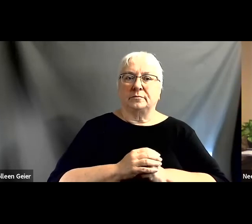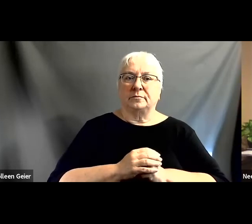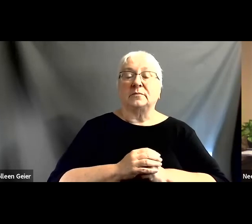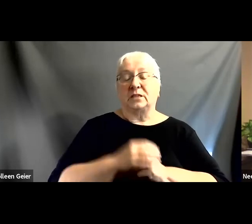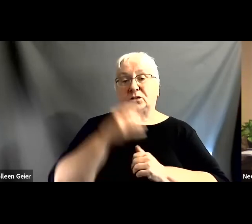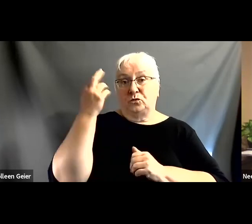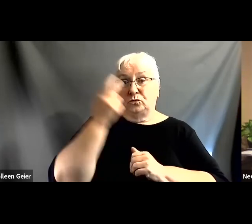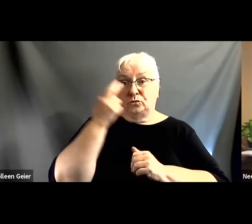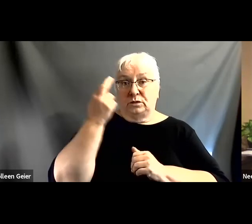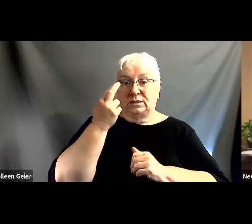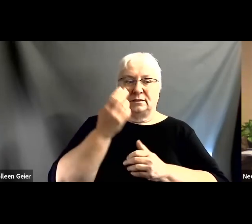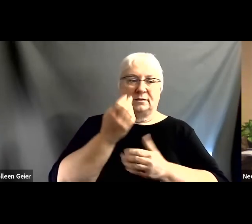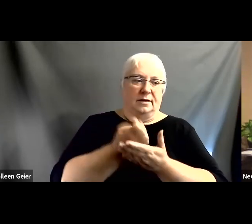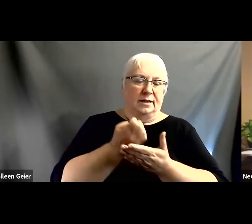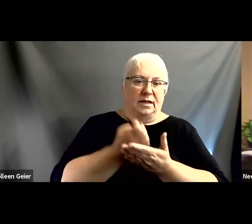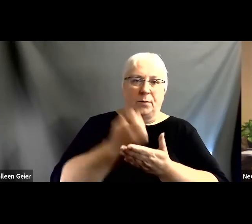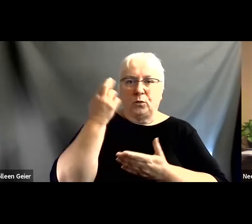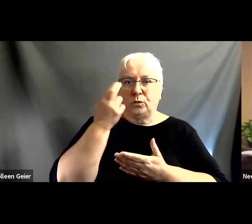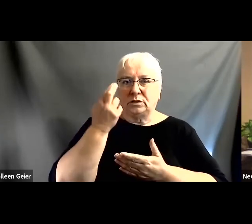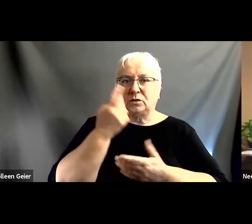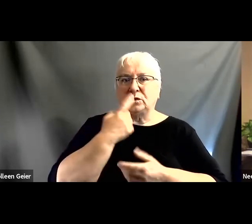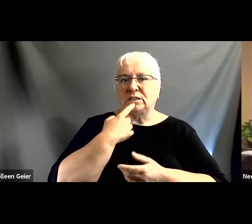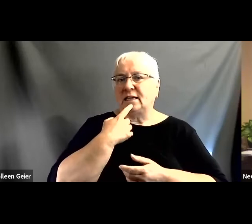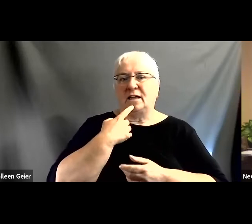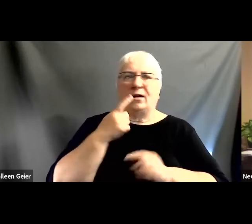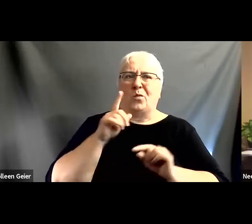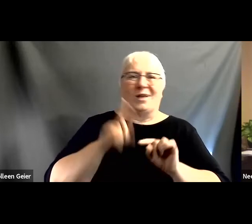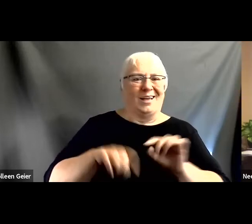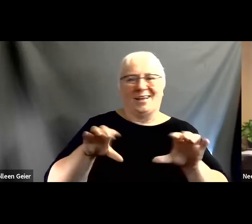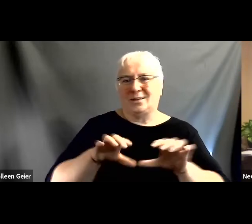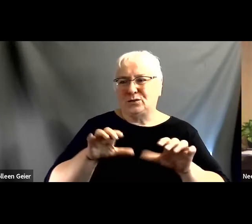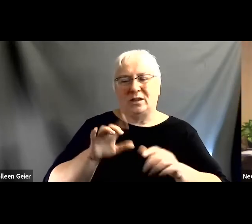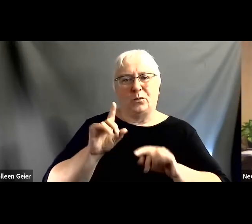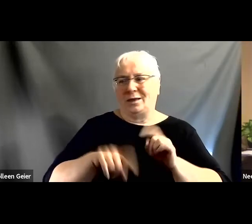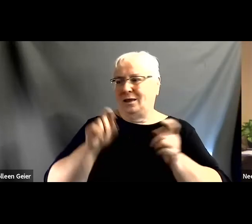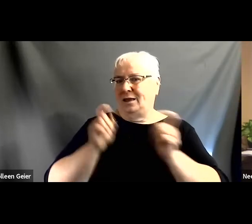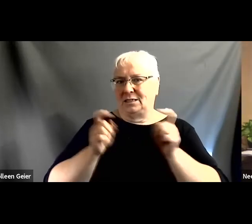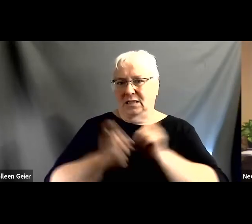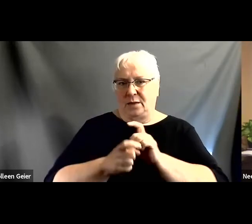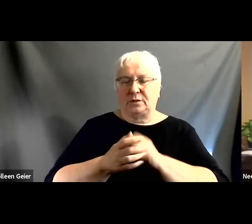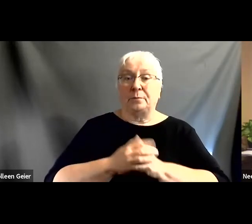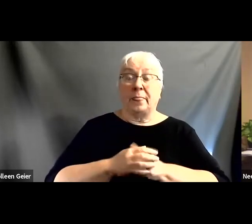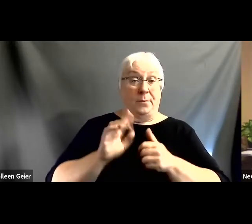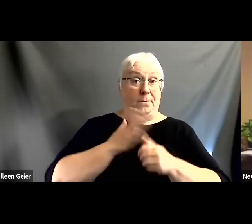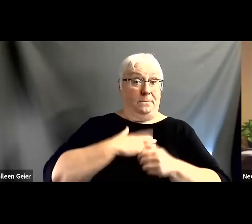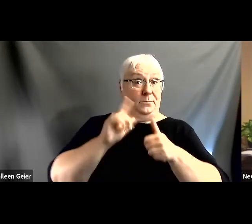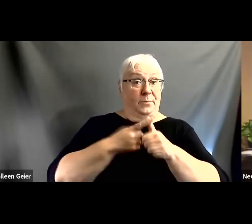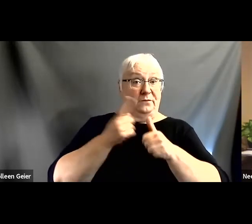reasons, there are economic reasons for not being able to do something. But if you look at the initial example that I gave you,